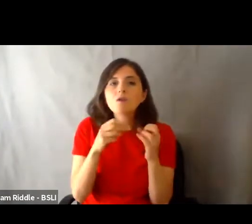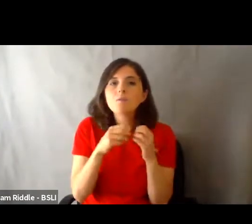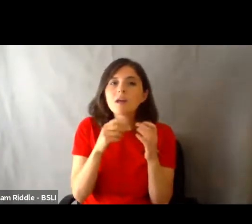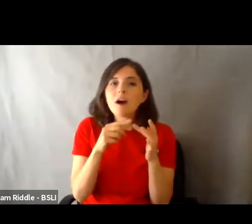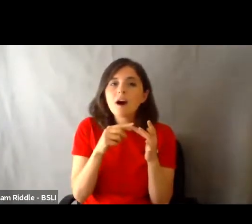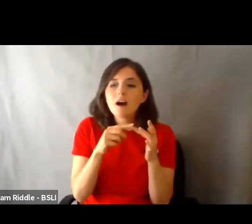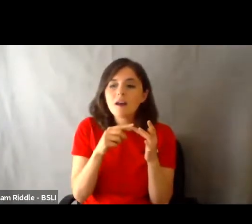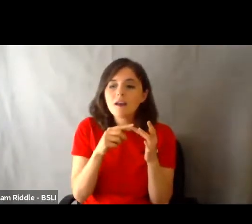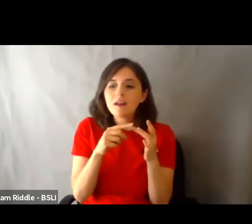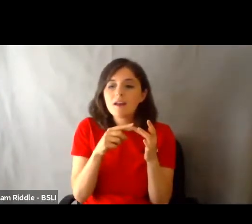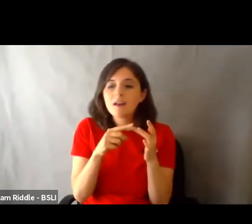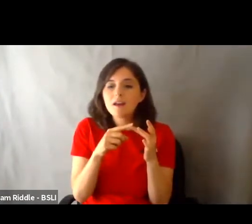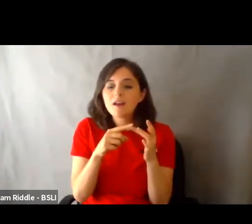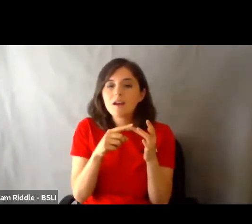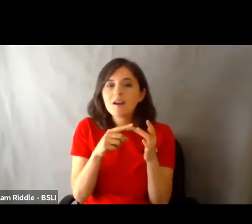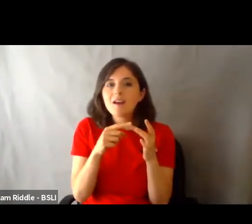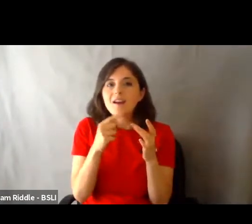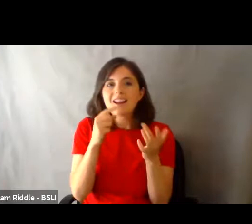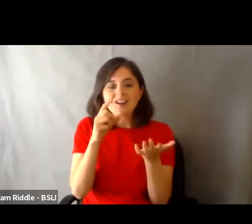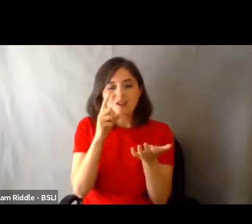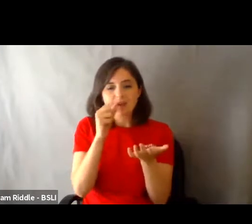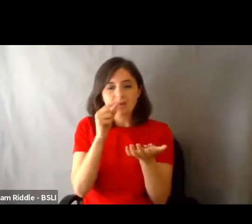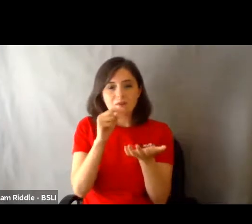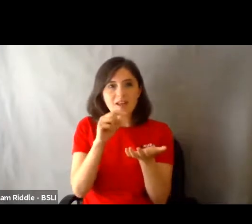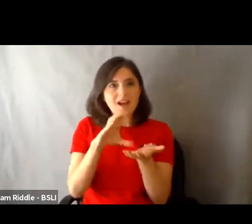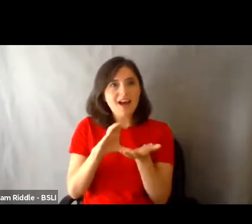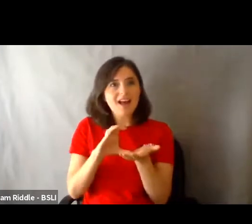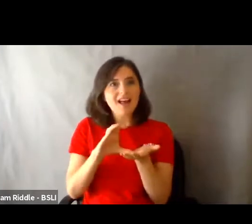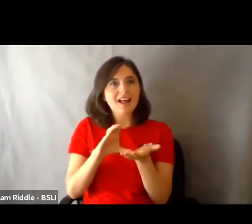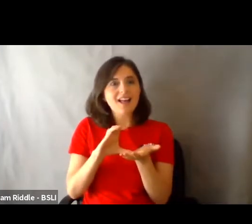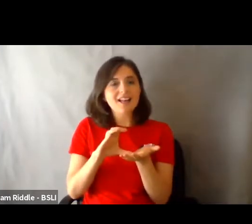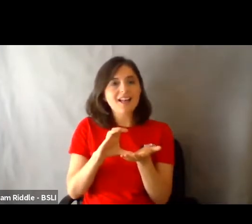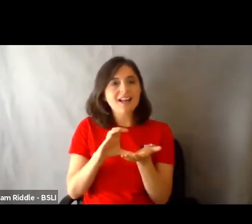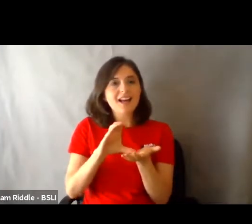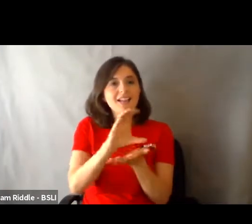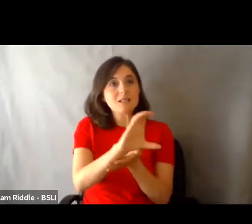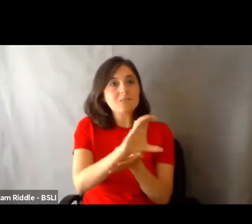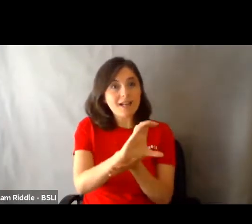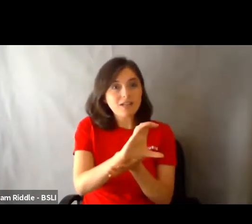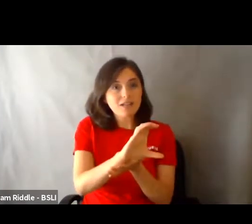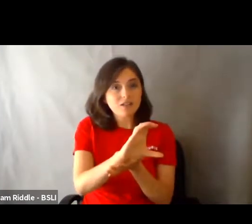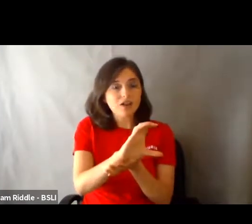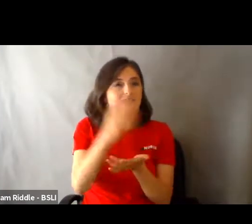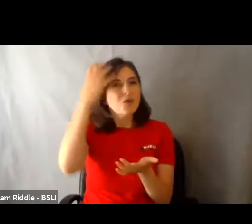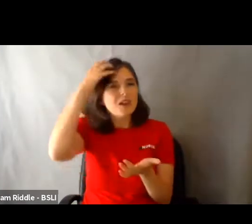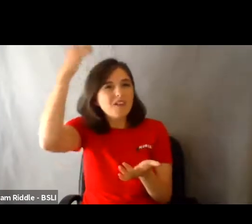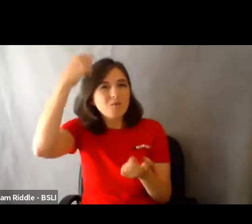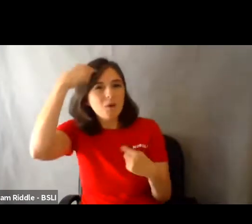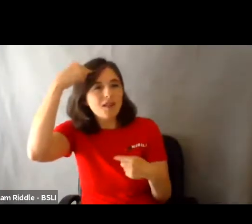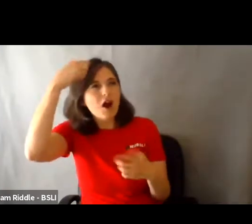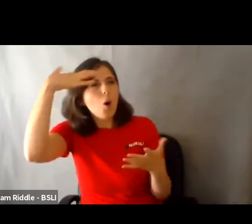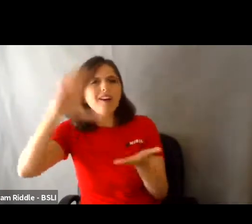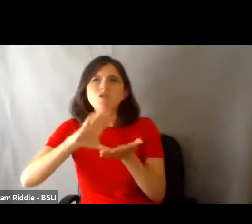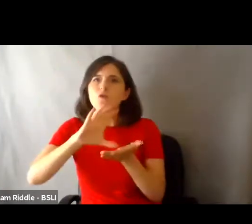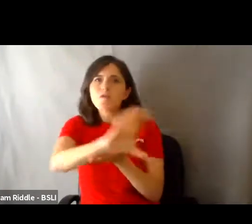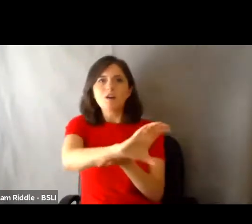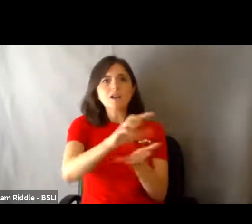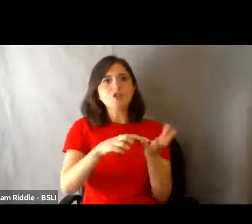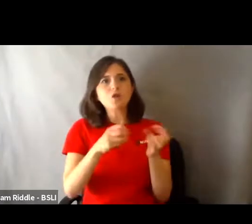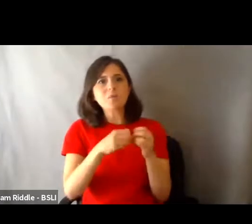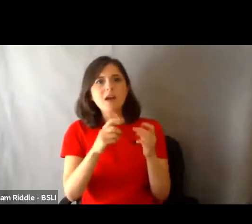being an expenditure in terms of the thinking of the state, even from